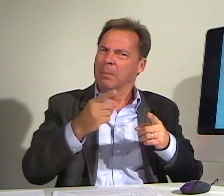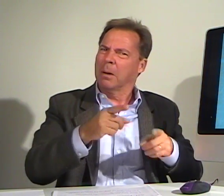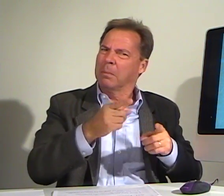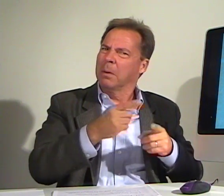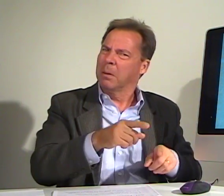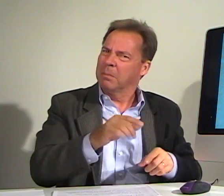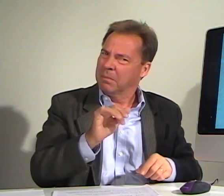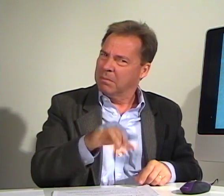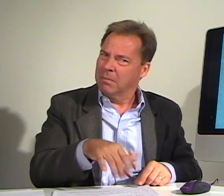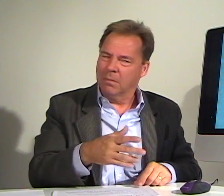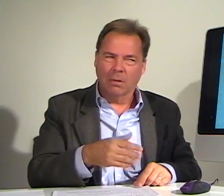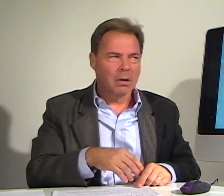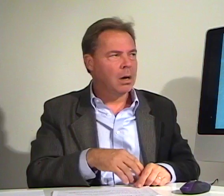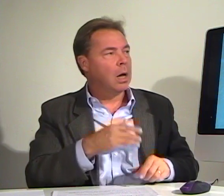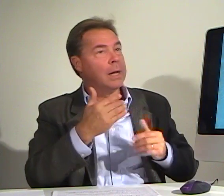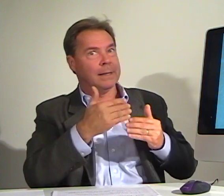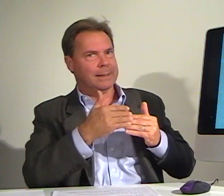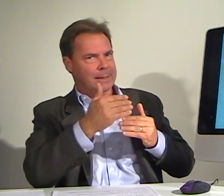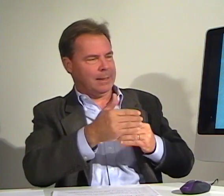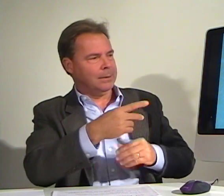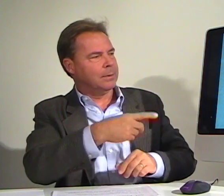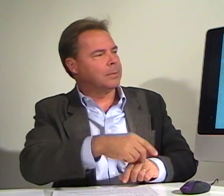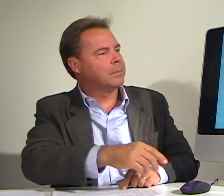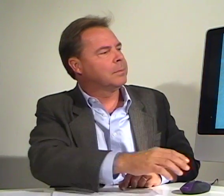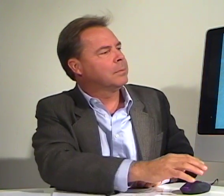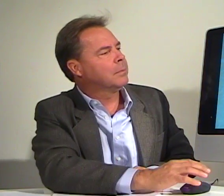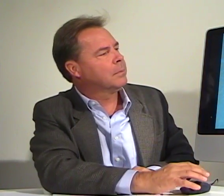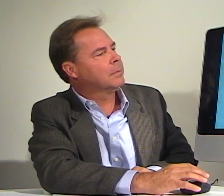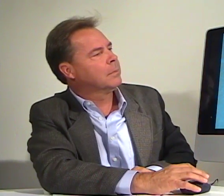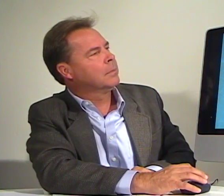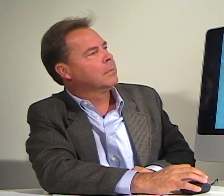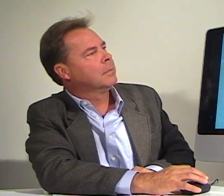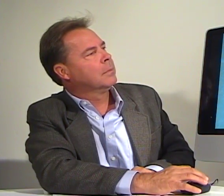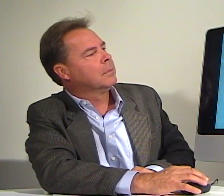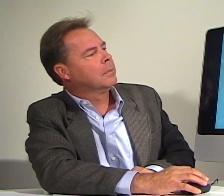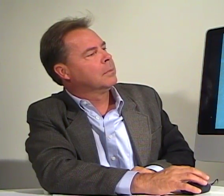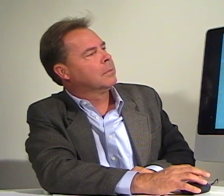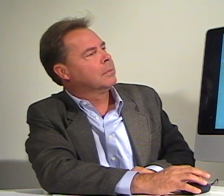individuals, and we've seen that happening over the years. So let's look at the next slide.